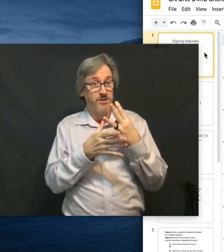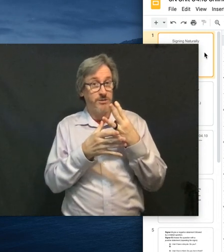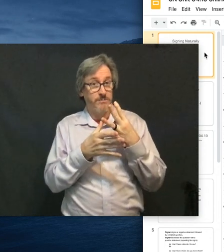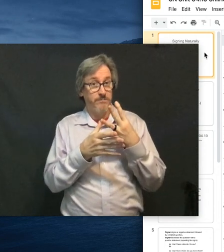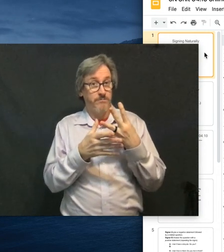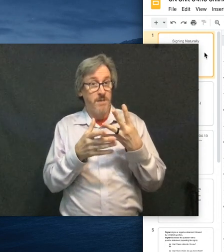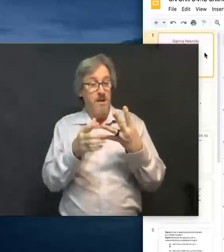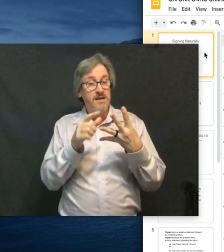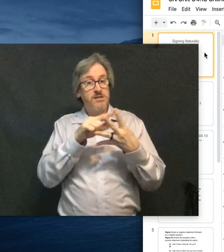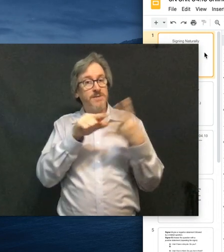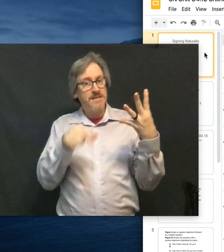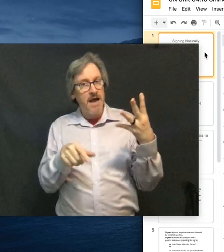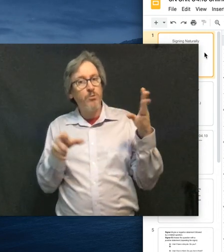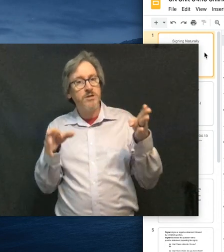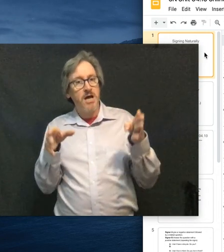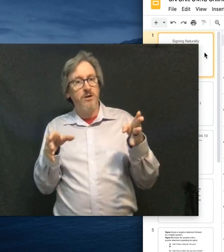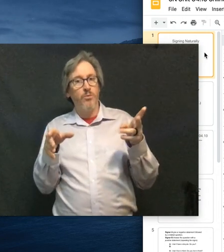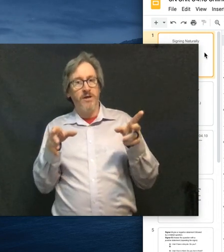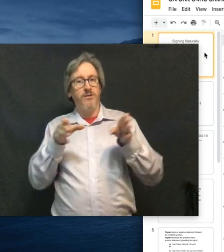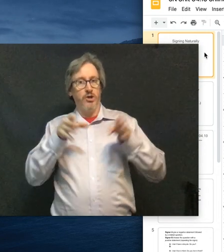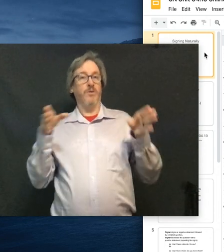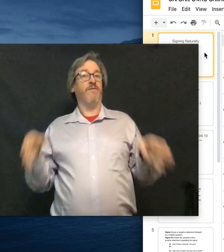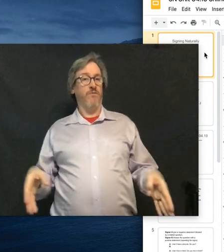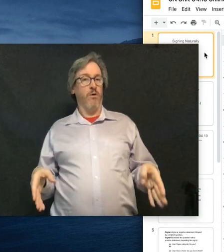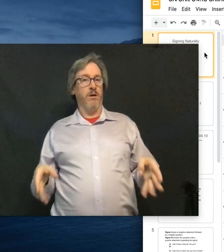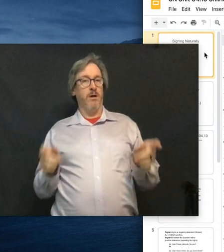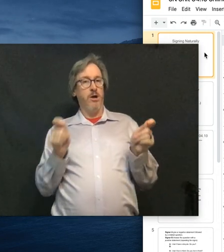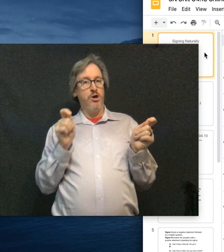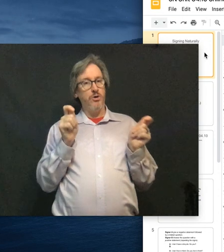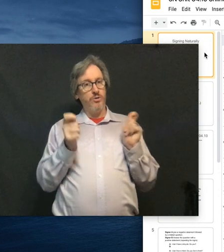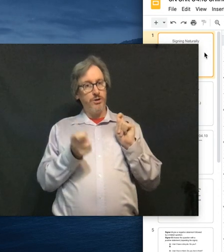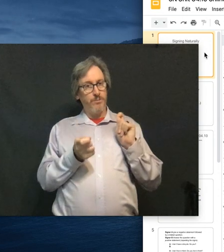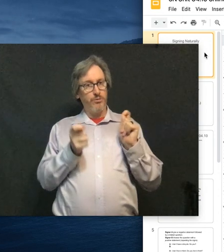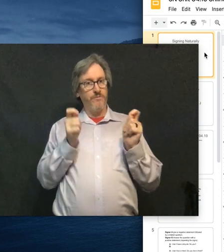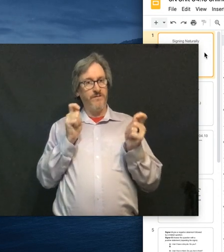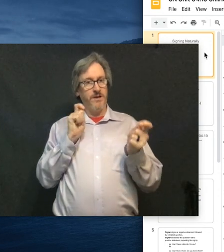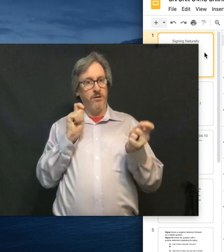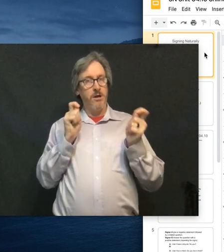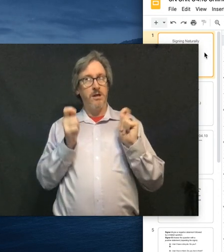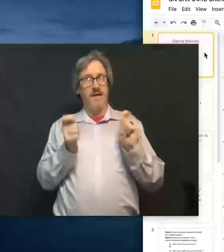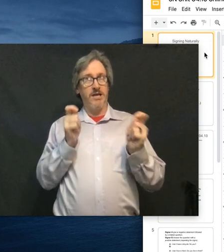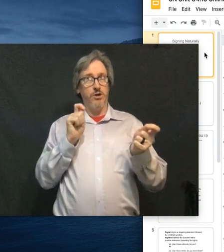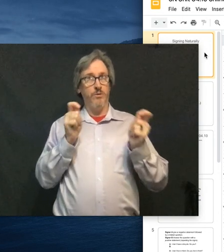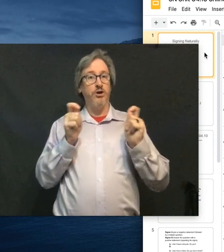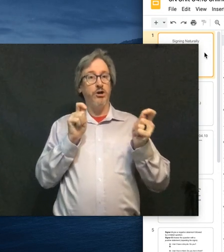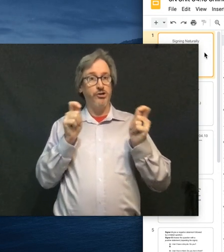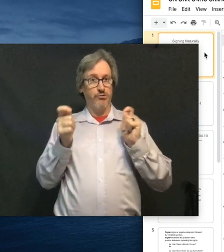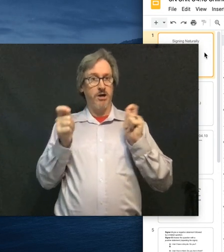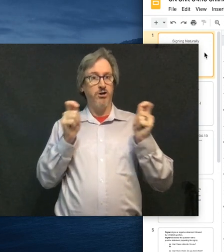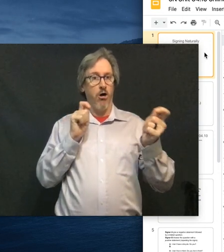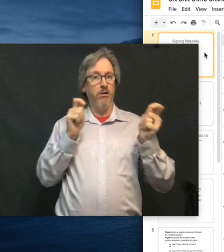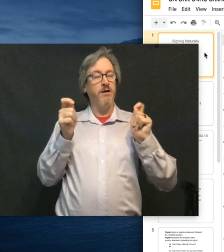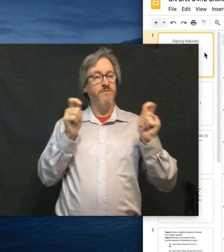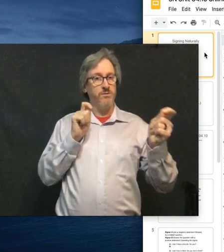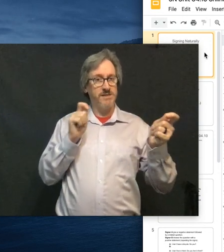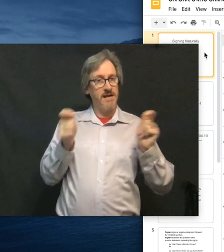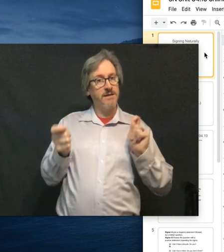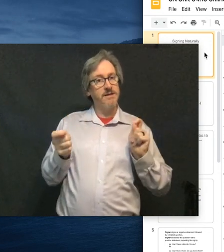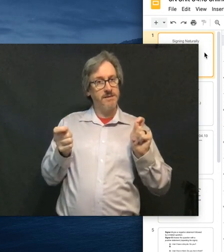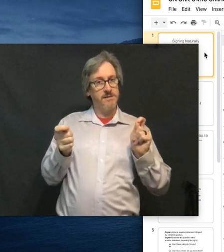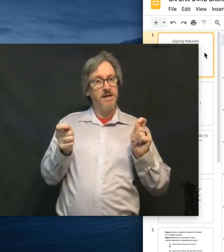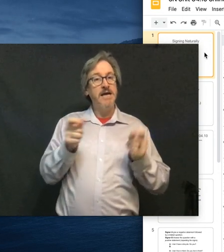WH question. So by the time we're done with Unit 4, you should feel like you can construct all of